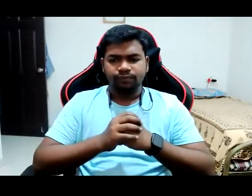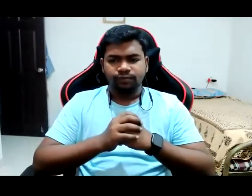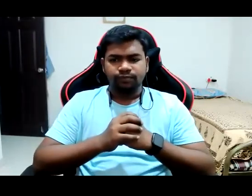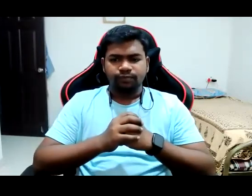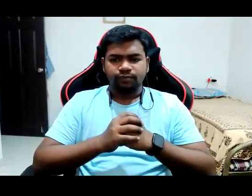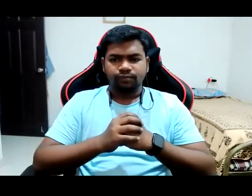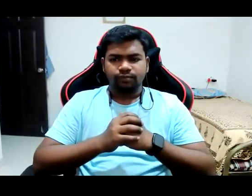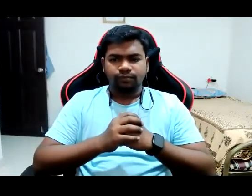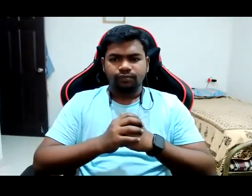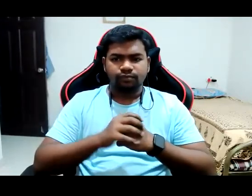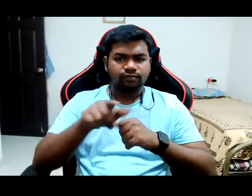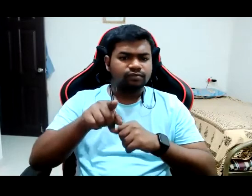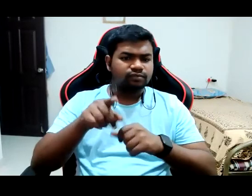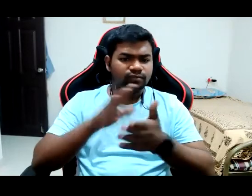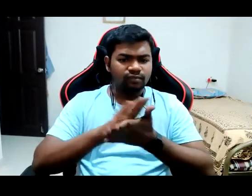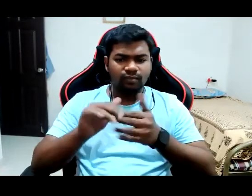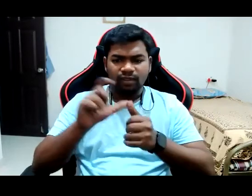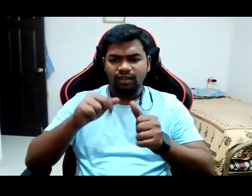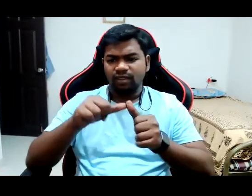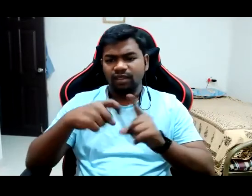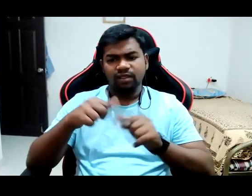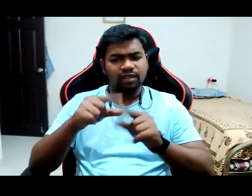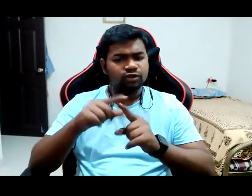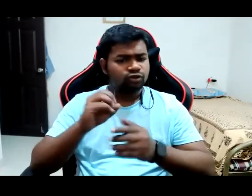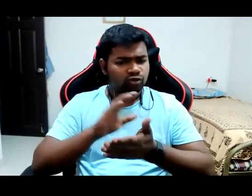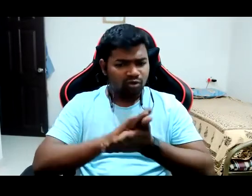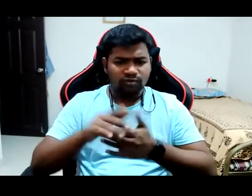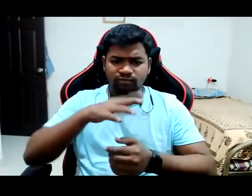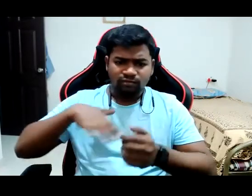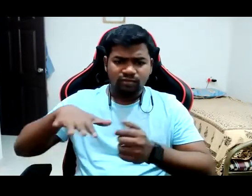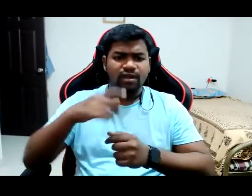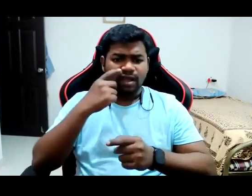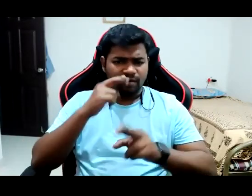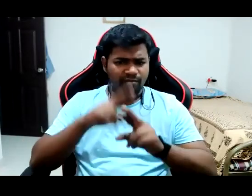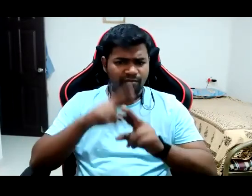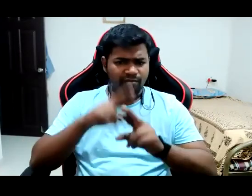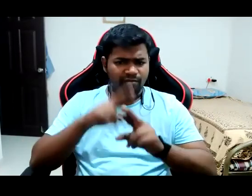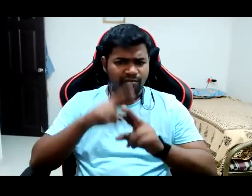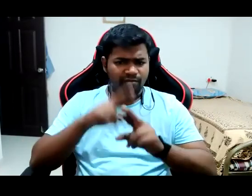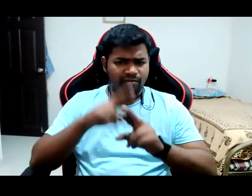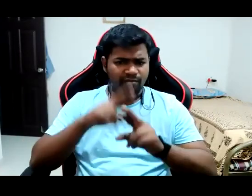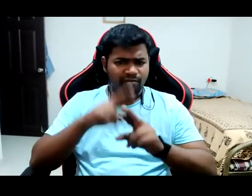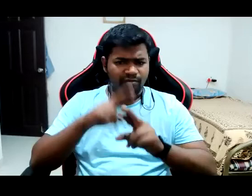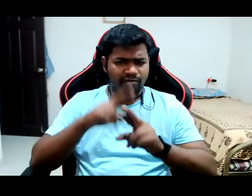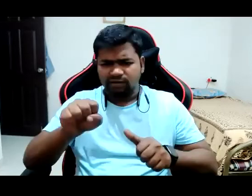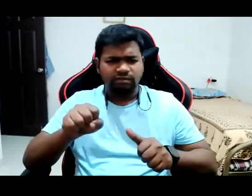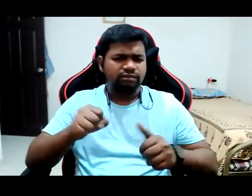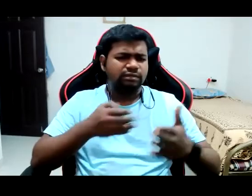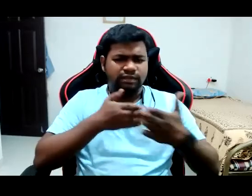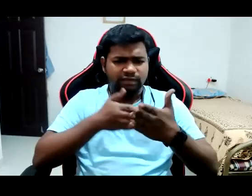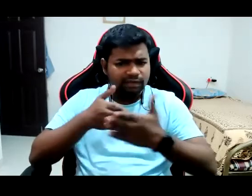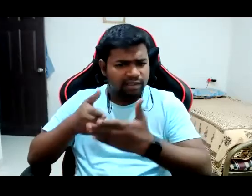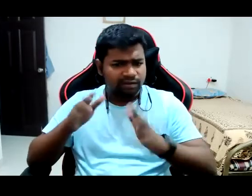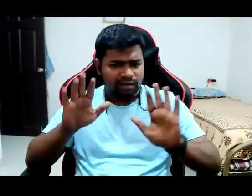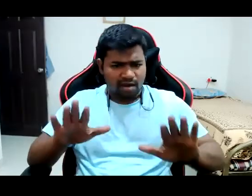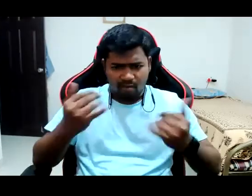Again, for Hackathon platform Discord, is anyone facing any accessibility challenges using Discord right now?